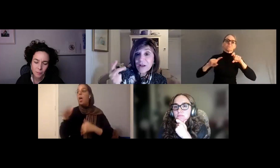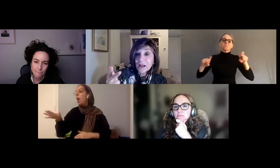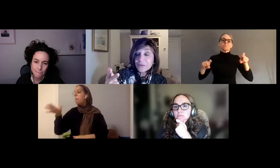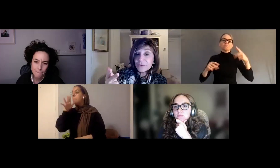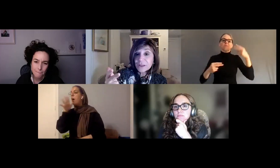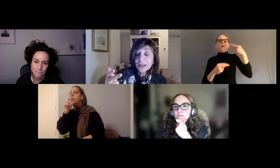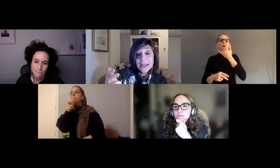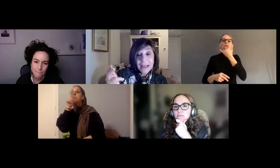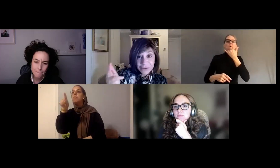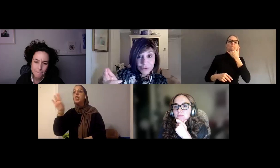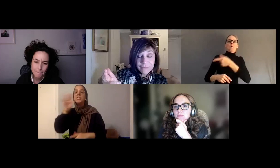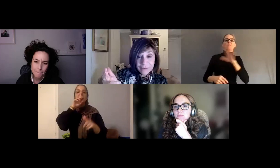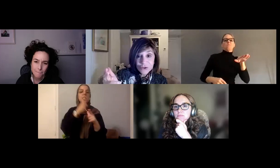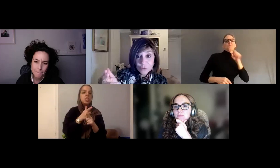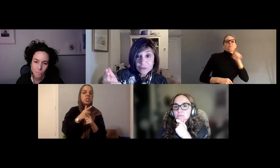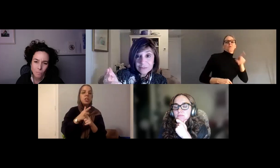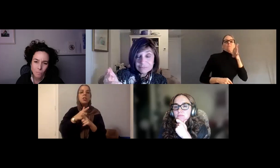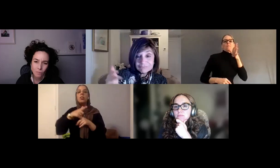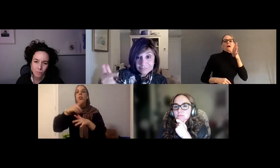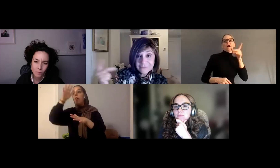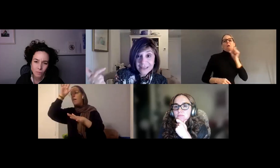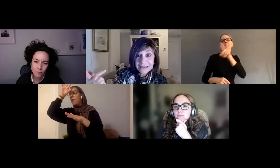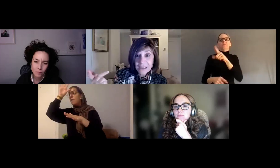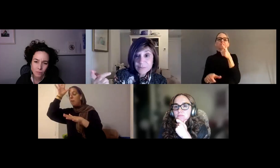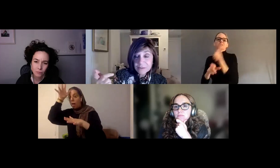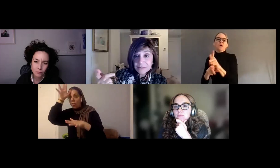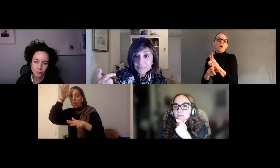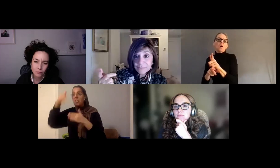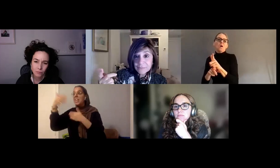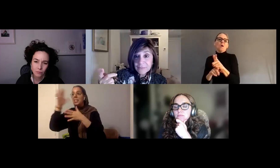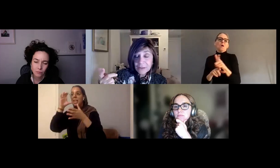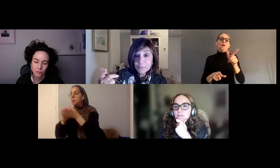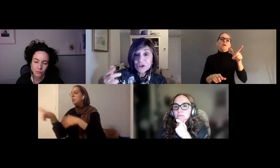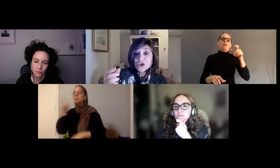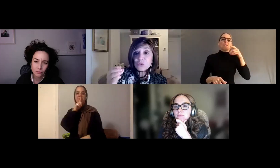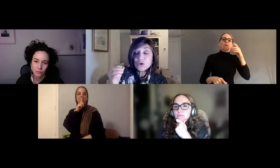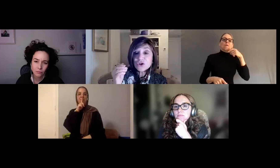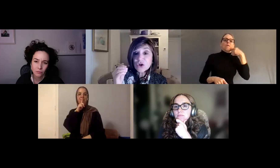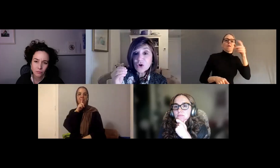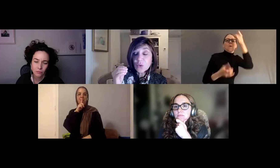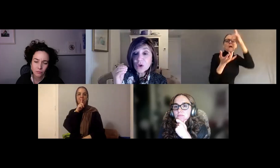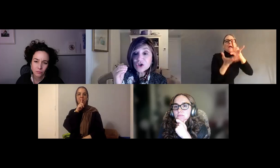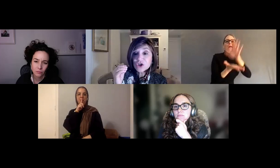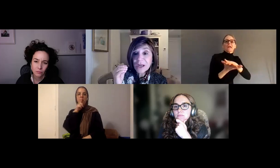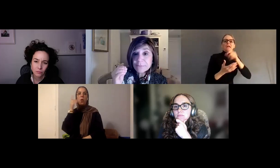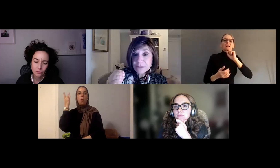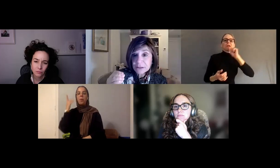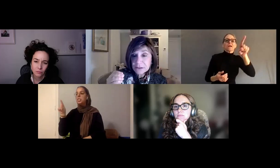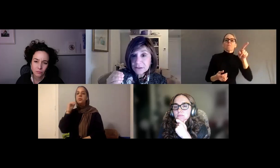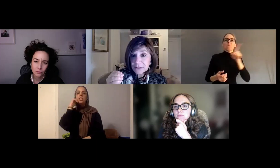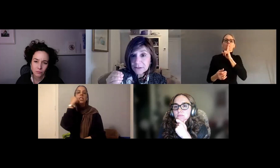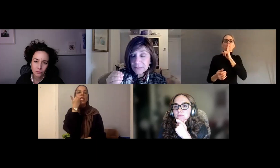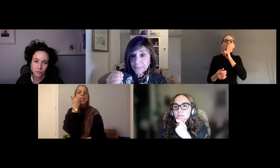her father, and her eventual next husband, because she was so